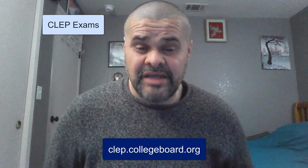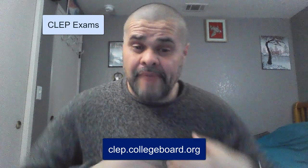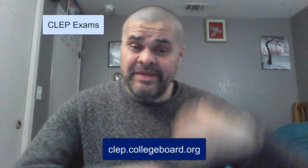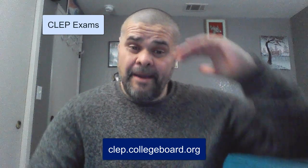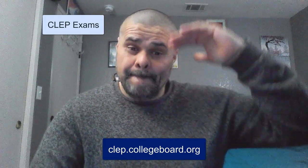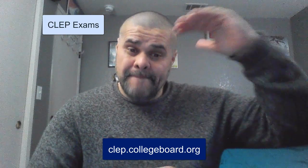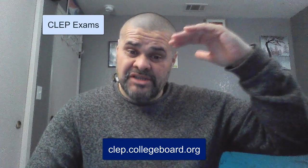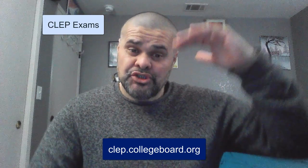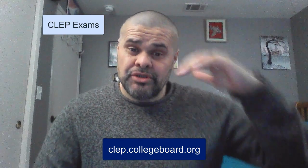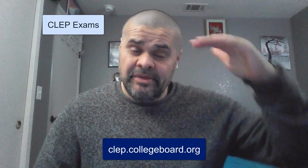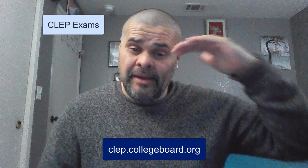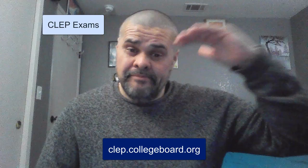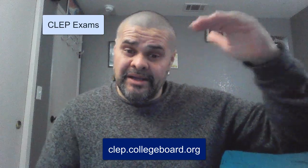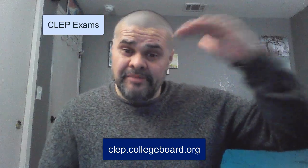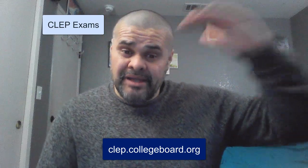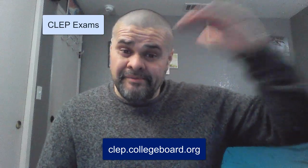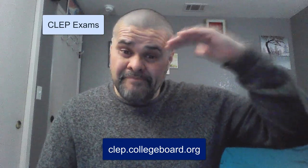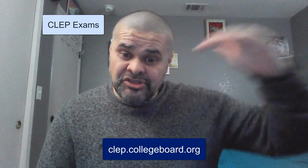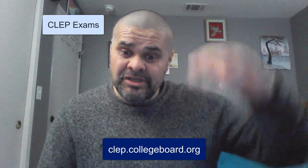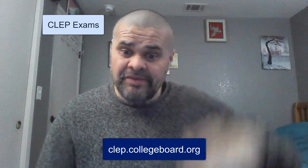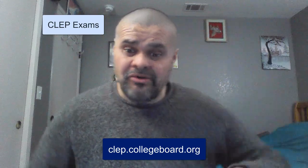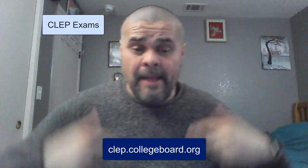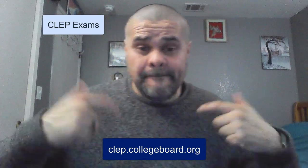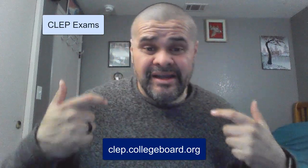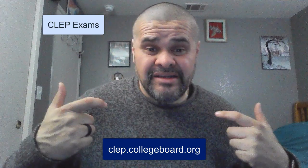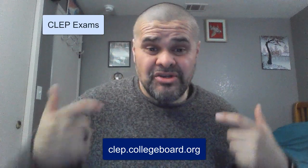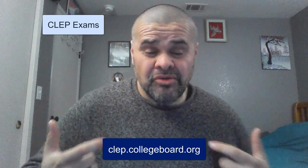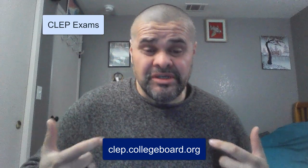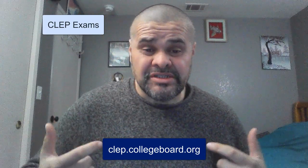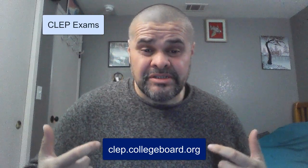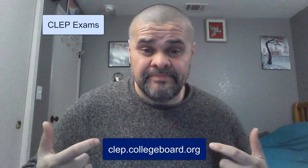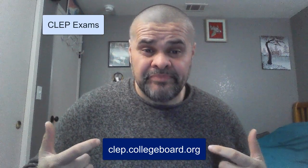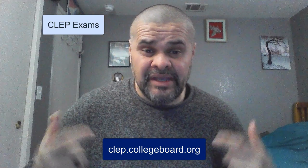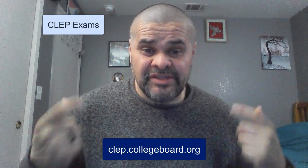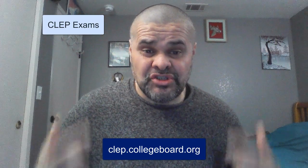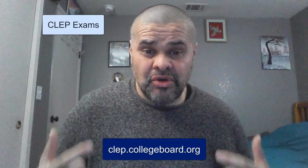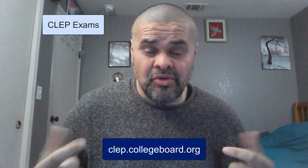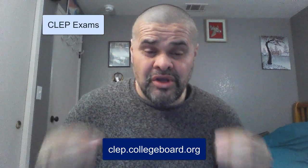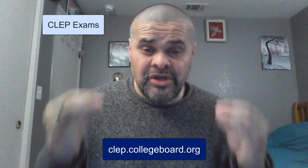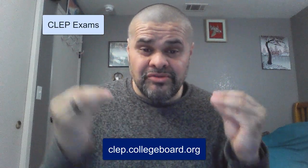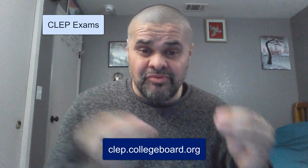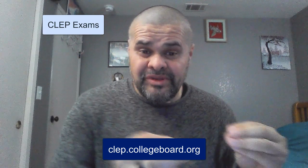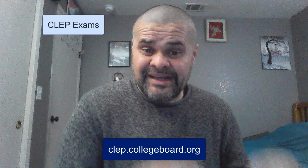I may not may not be at a master level, but I know this. And so with